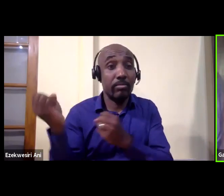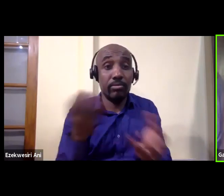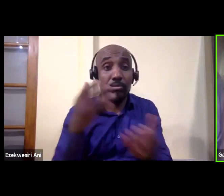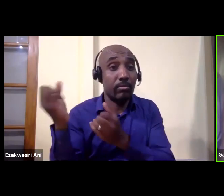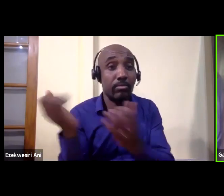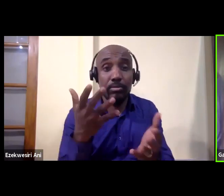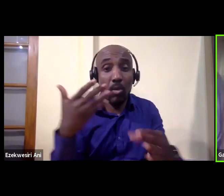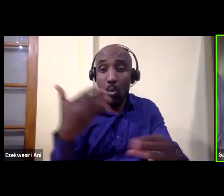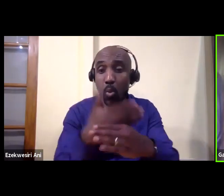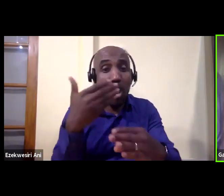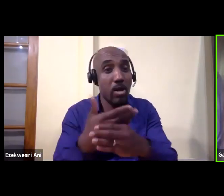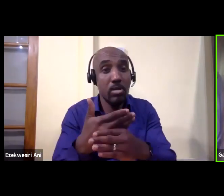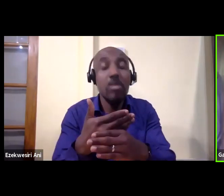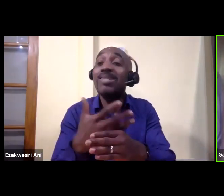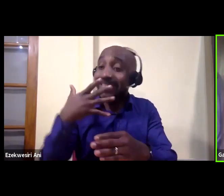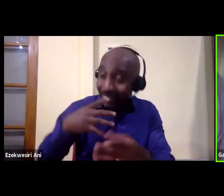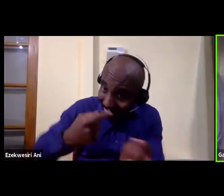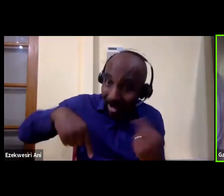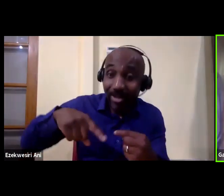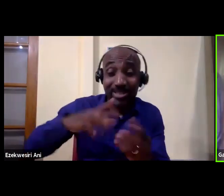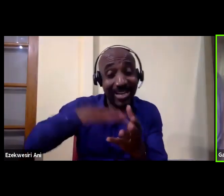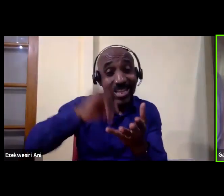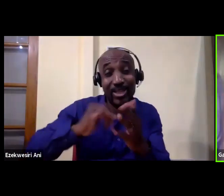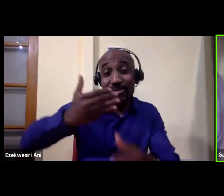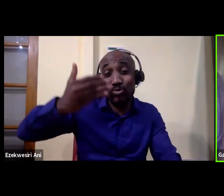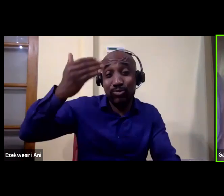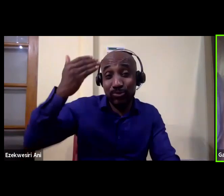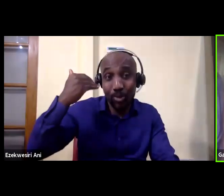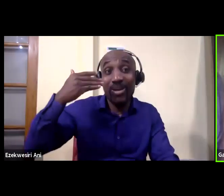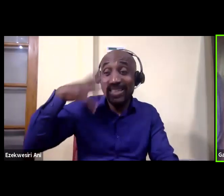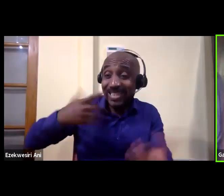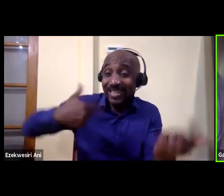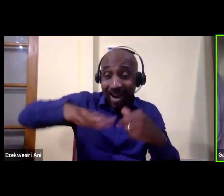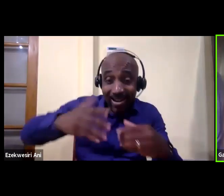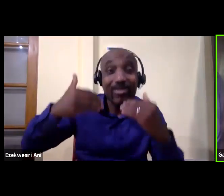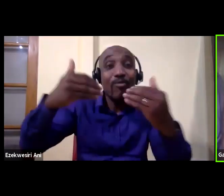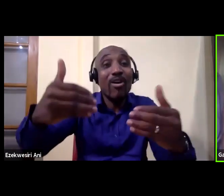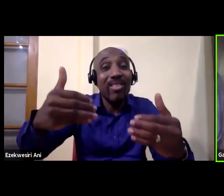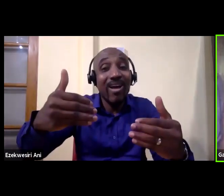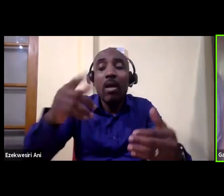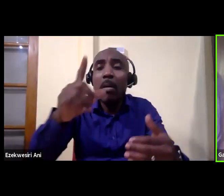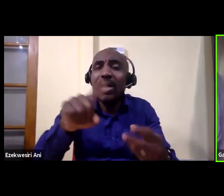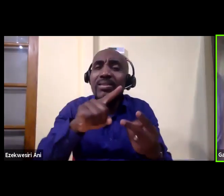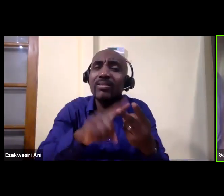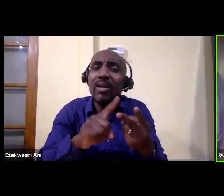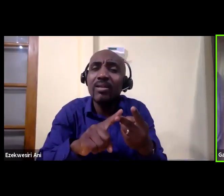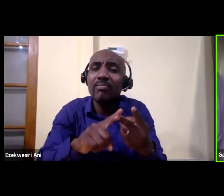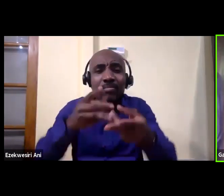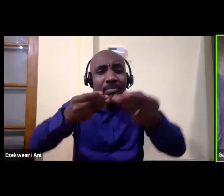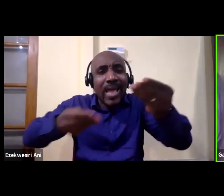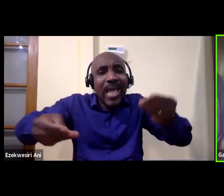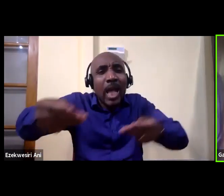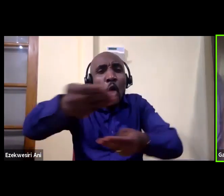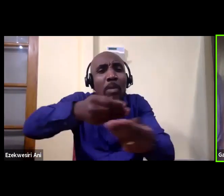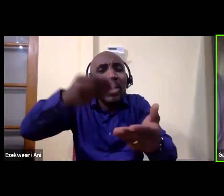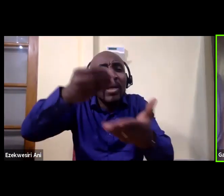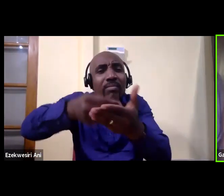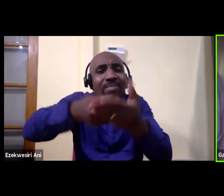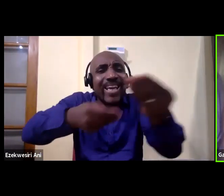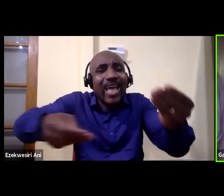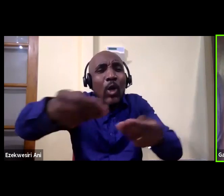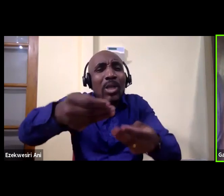since there was an NHS. But it also asks the question, who is this economy for? They keep saying, well, we have to